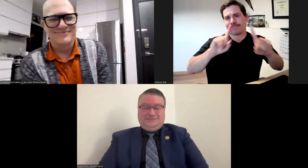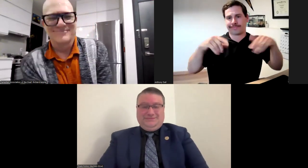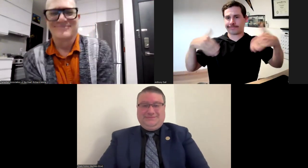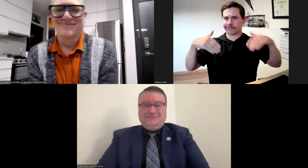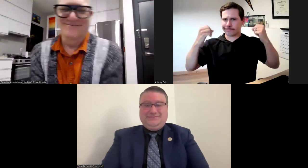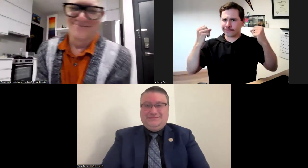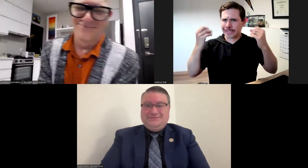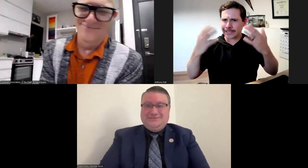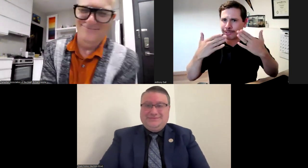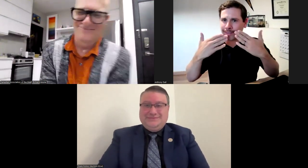and it goes like in a Z.